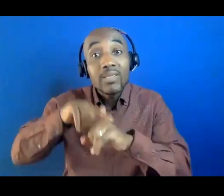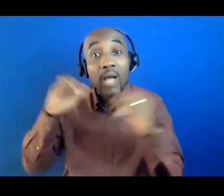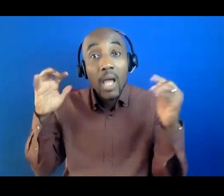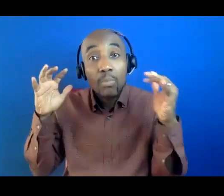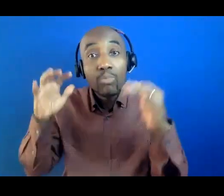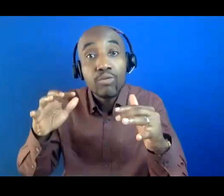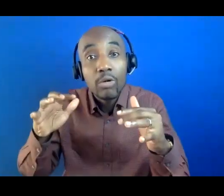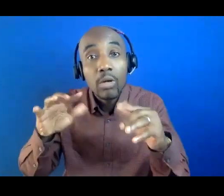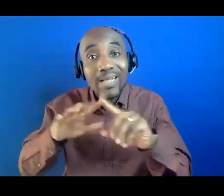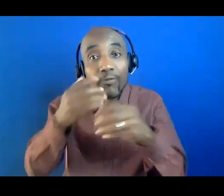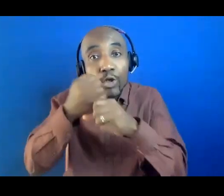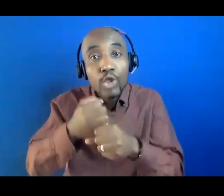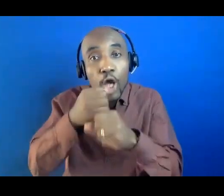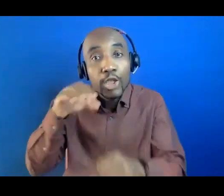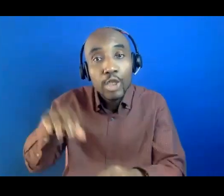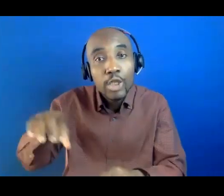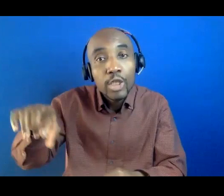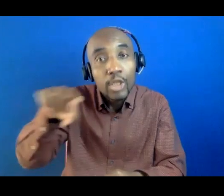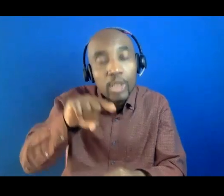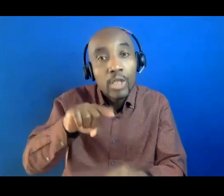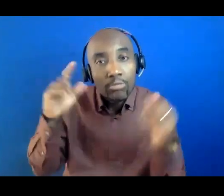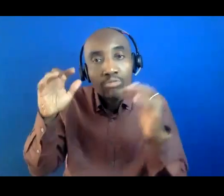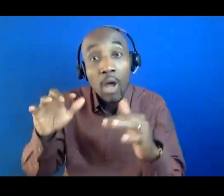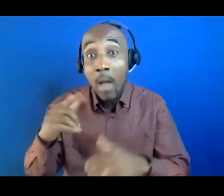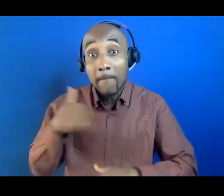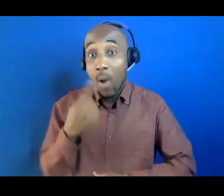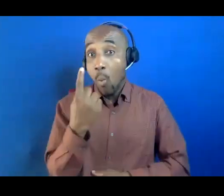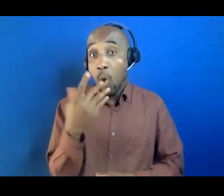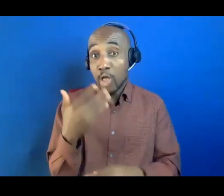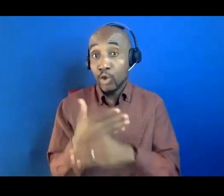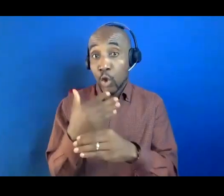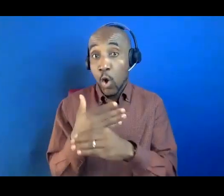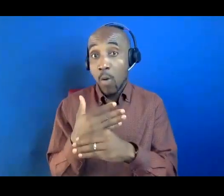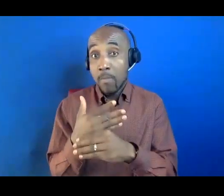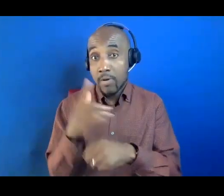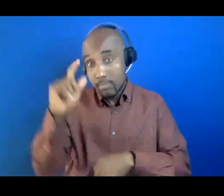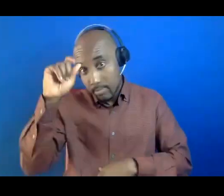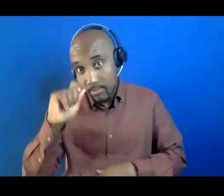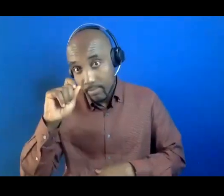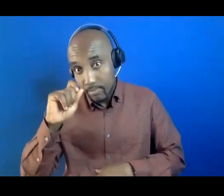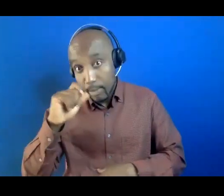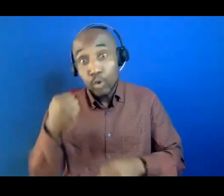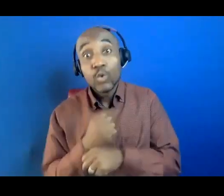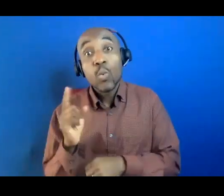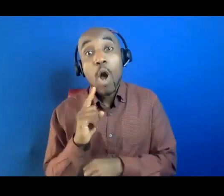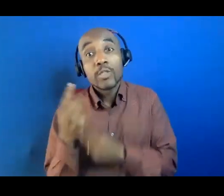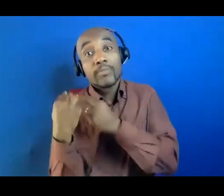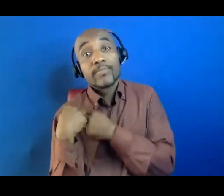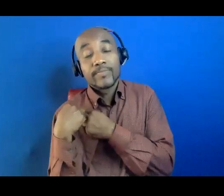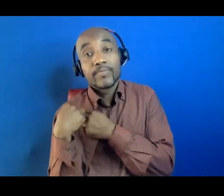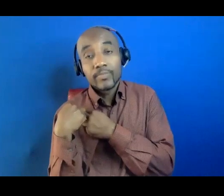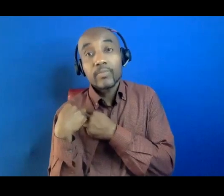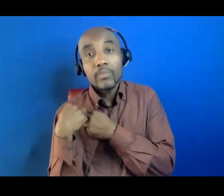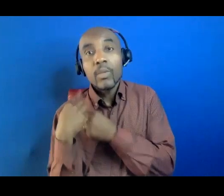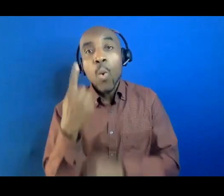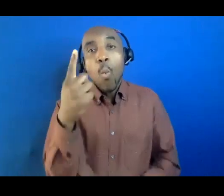together. And I had one job at Focus. My job at Focus was to look after one of our